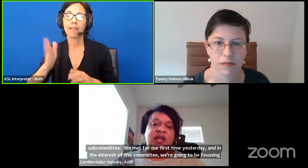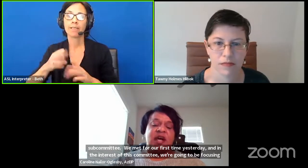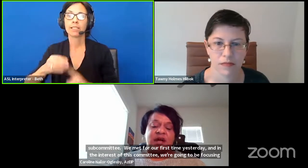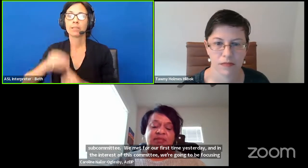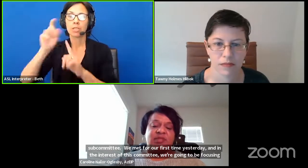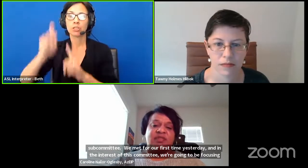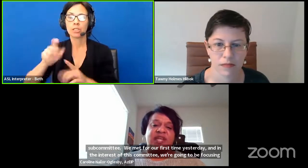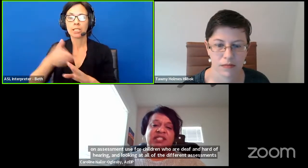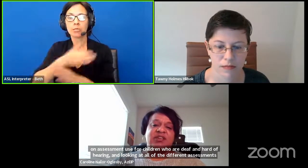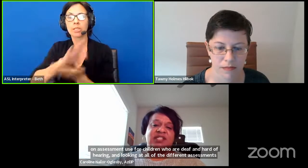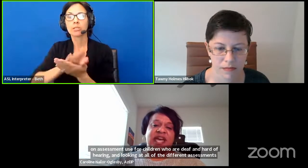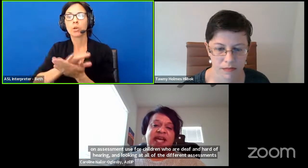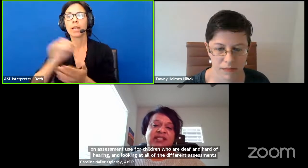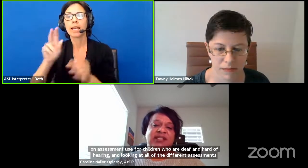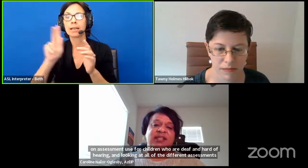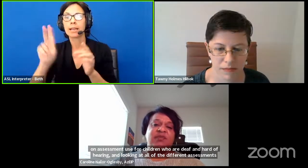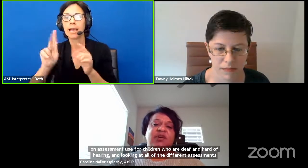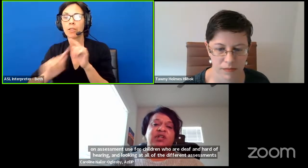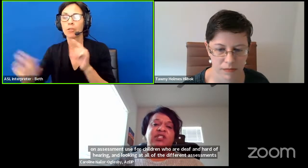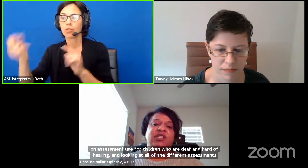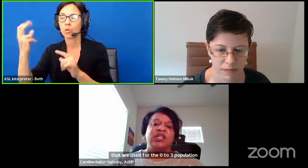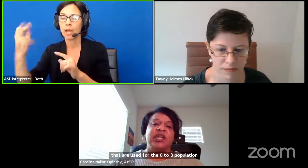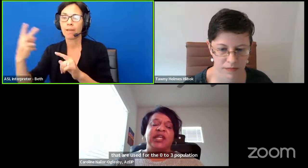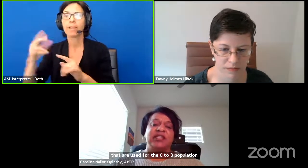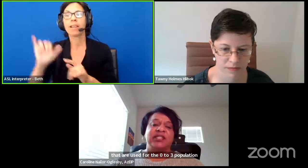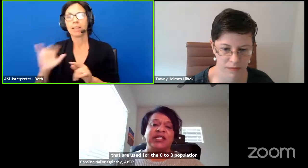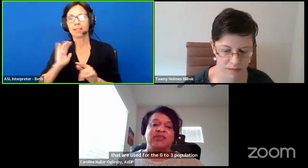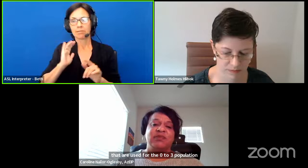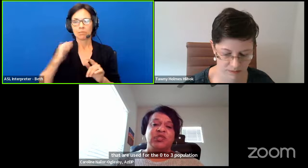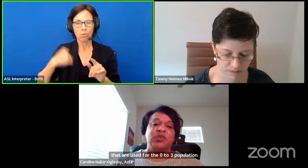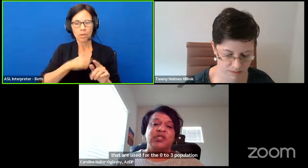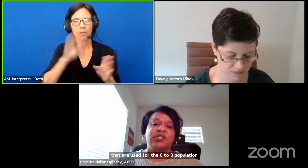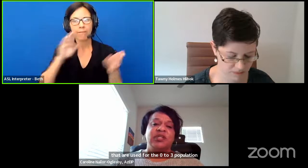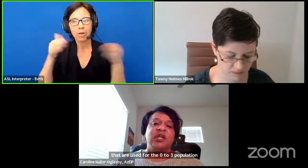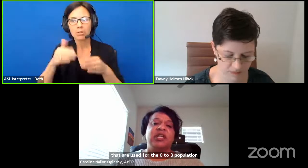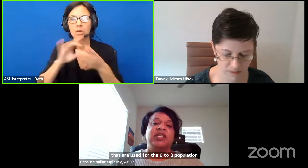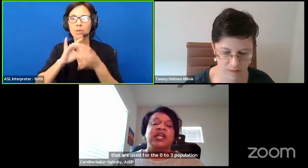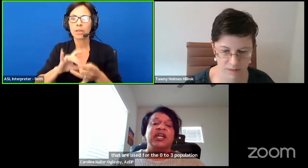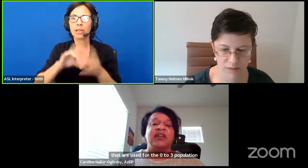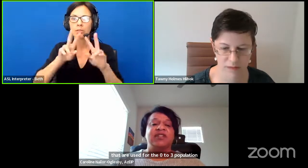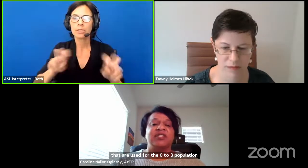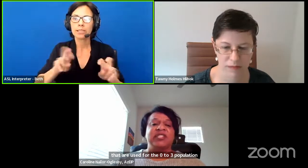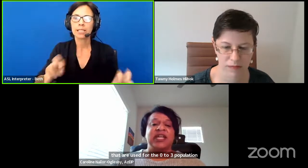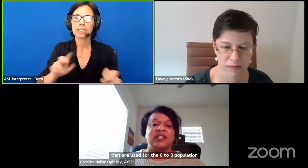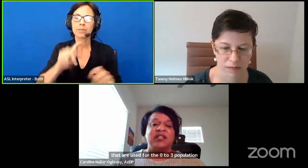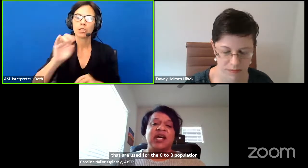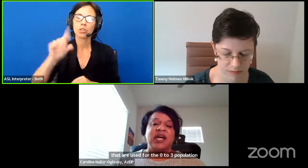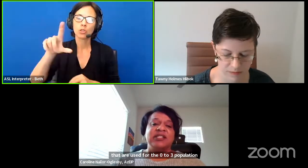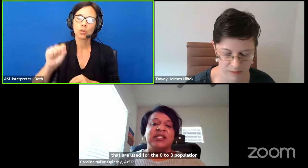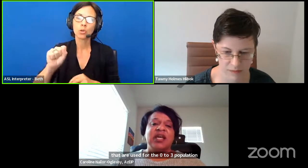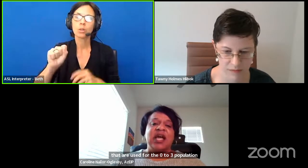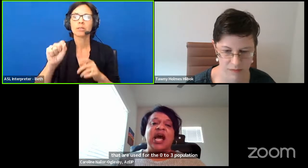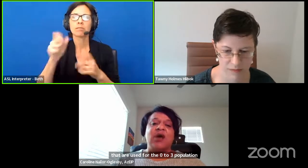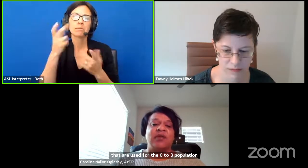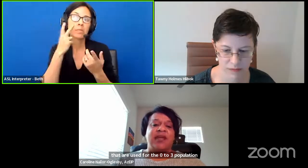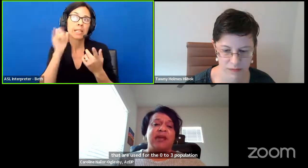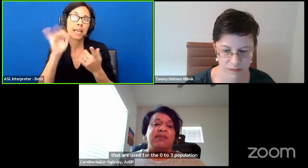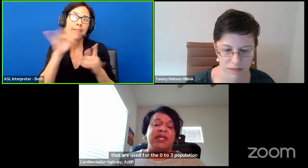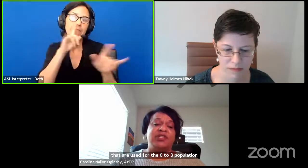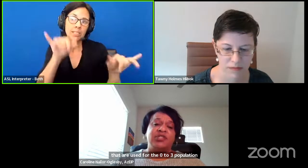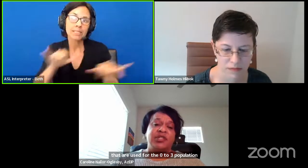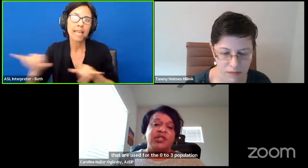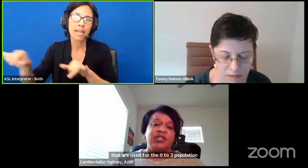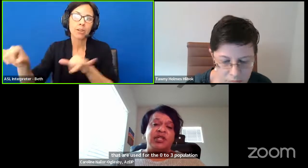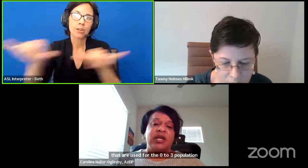grade. So that's our task in regards to looking at the assessment tools, looking at if they're standardized, how are